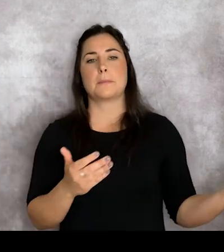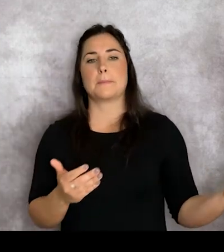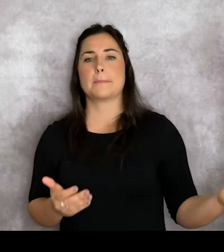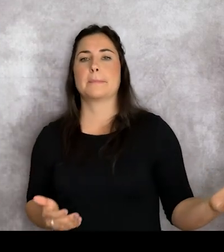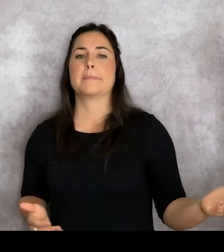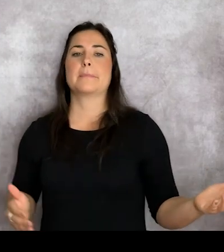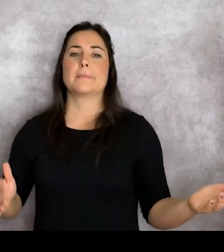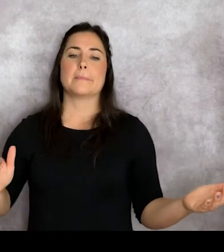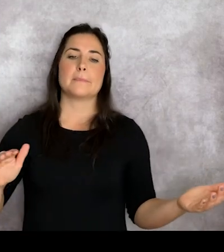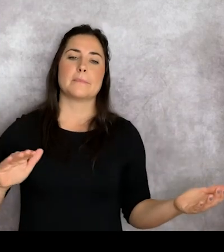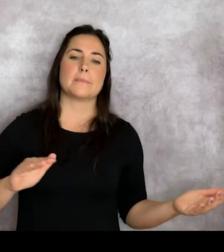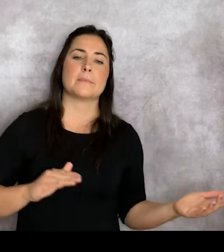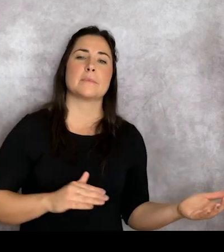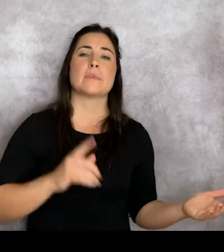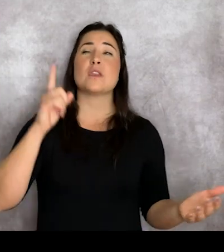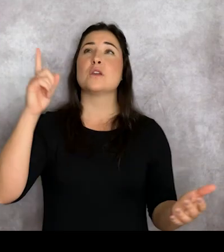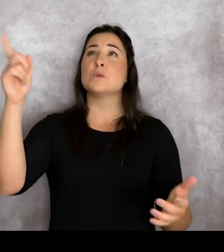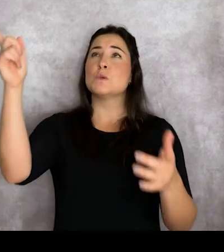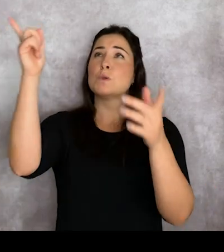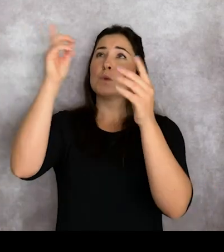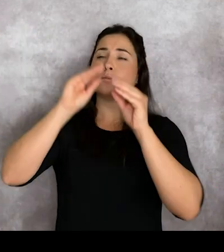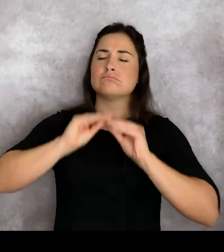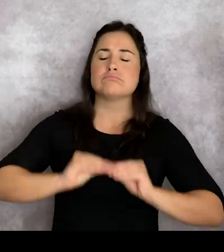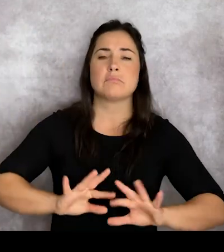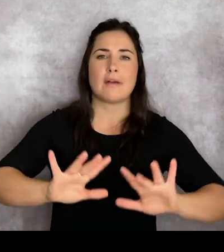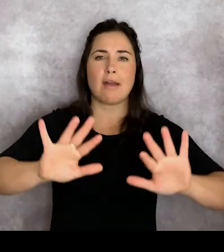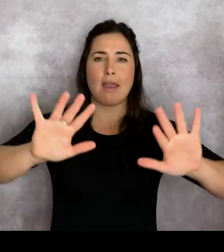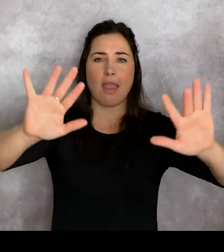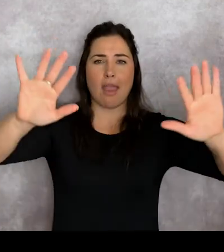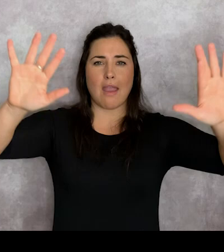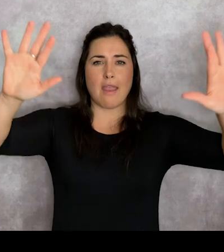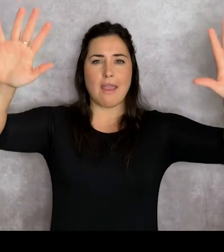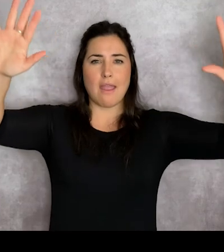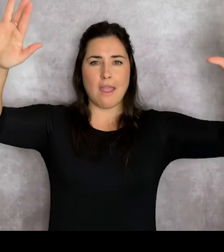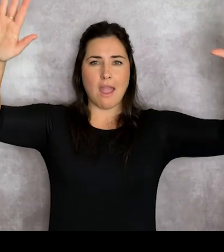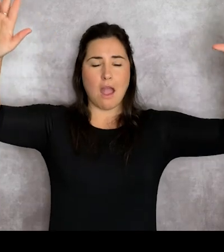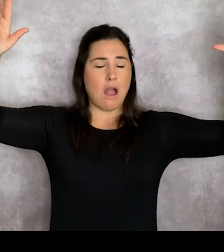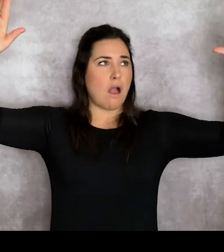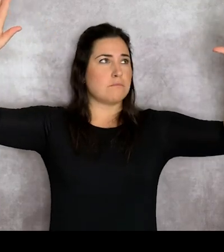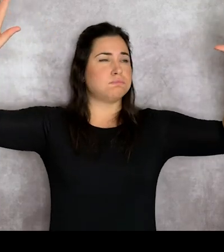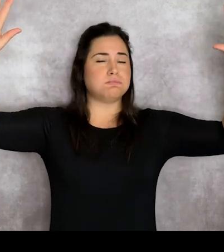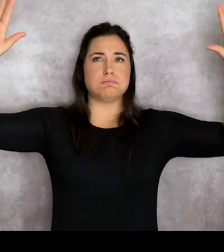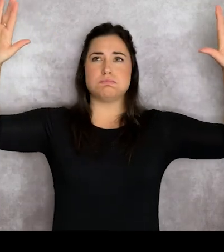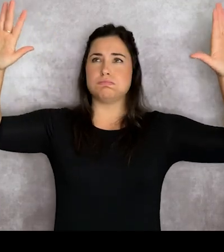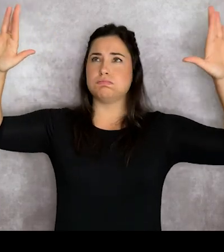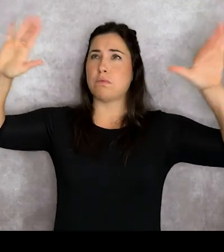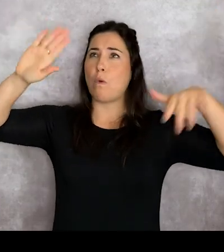darkness,